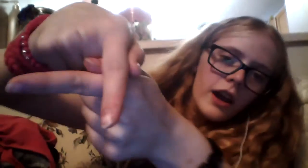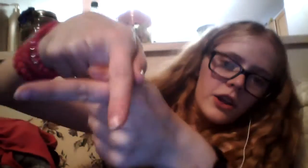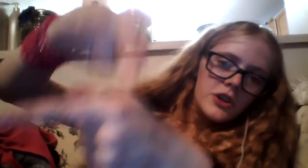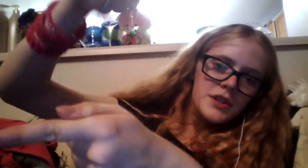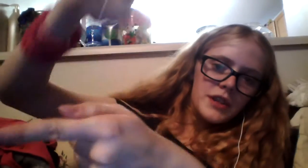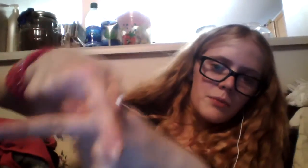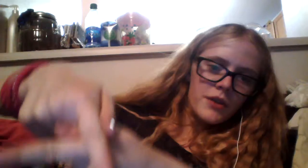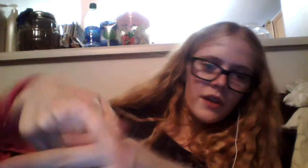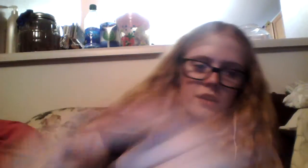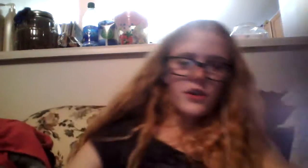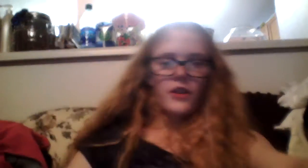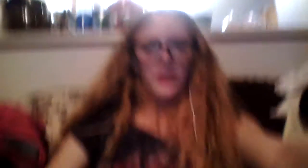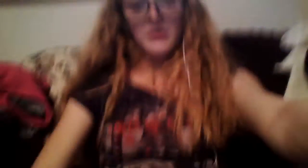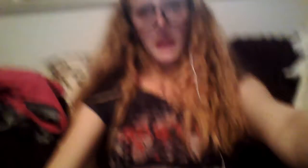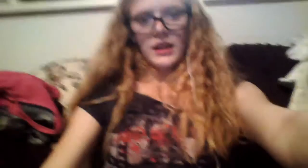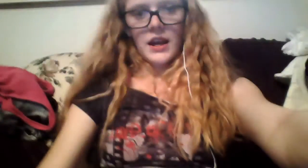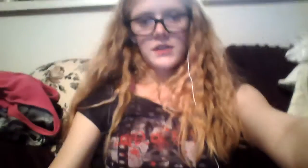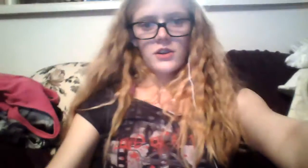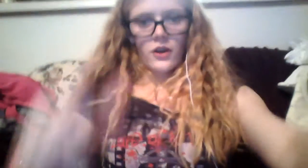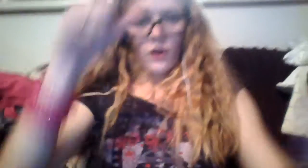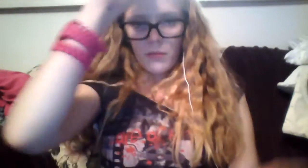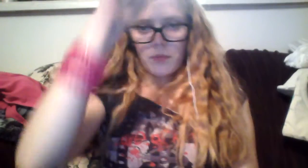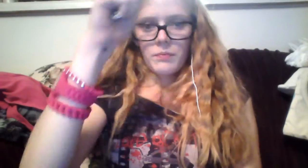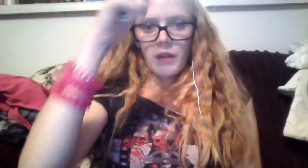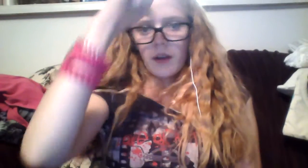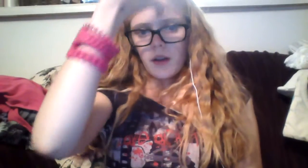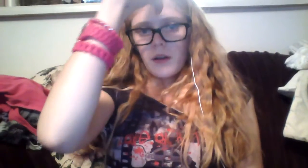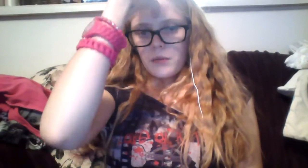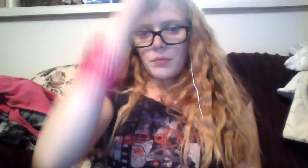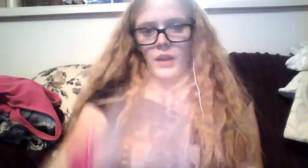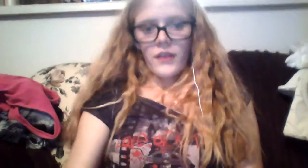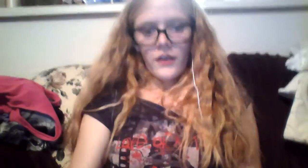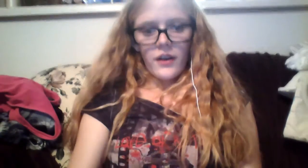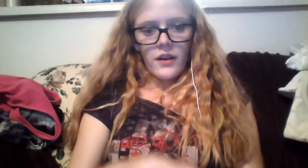And you just tap your thumb like that. So you go brother.